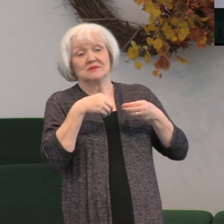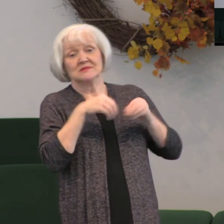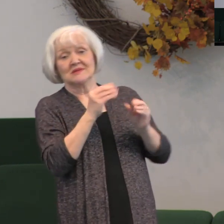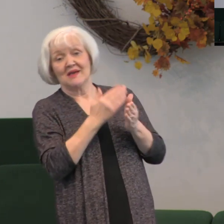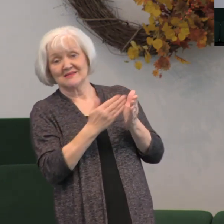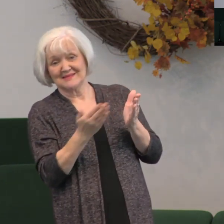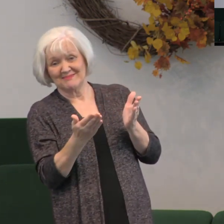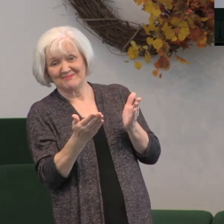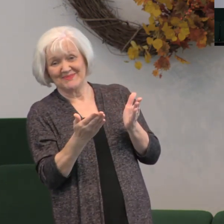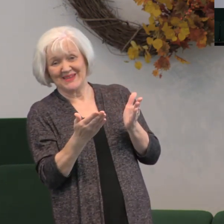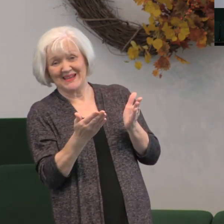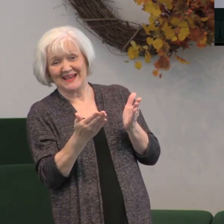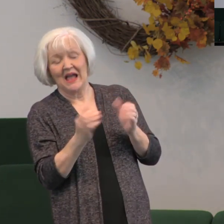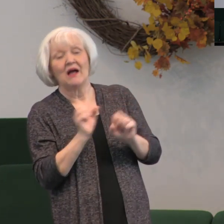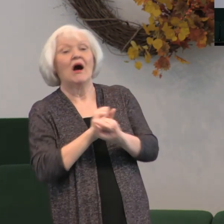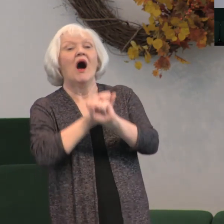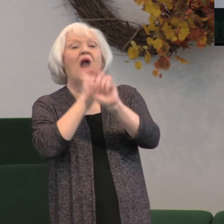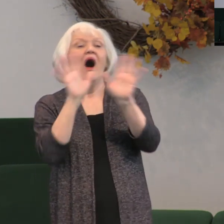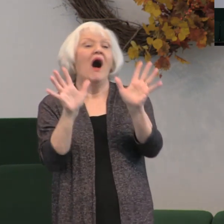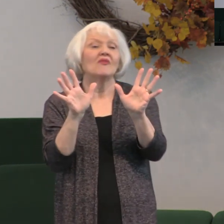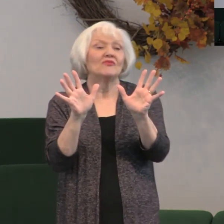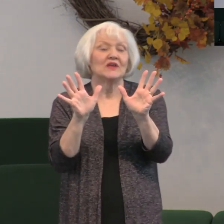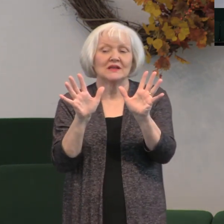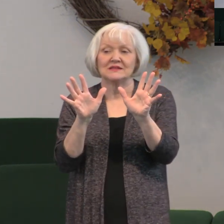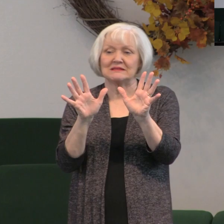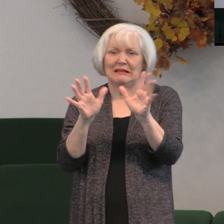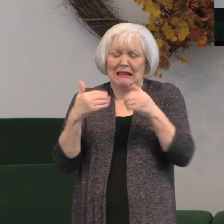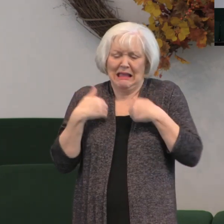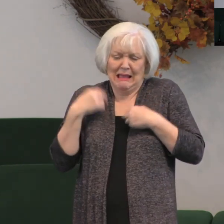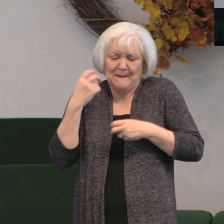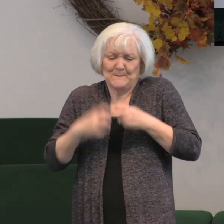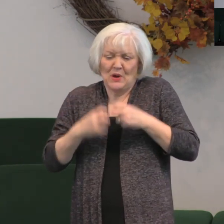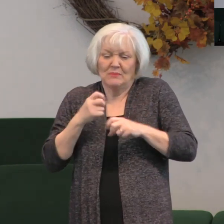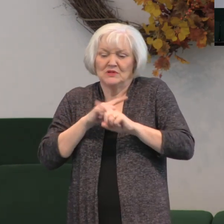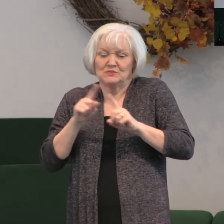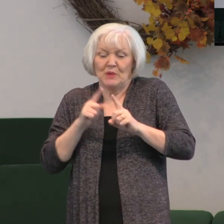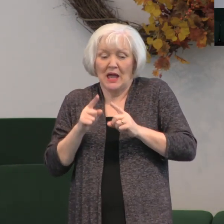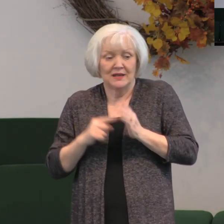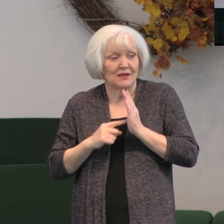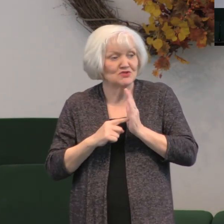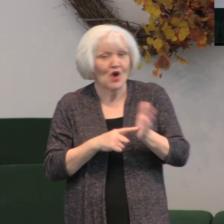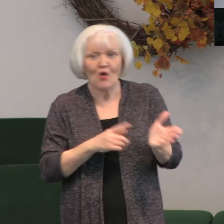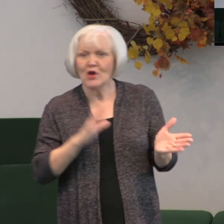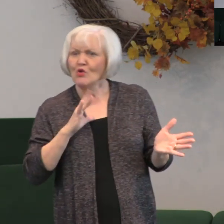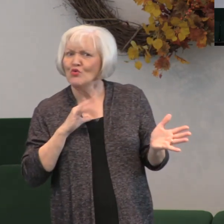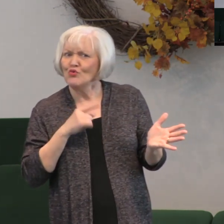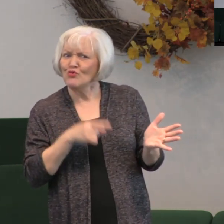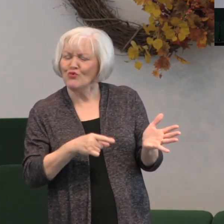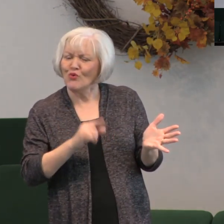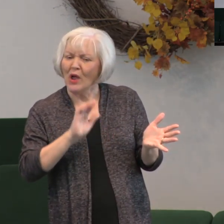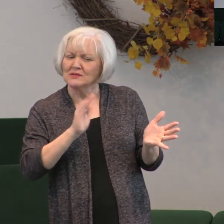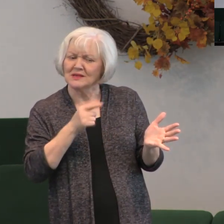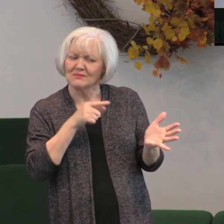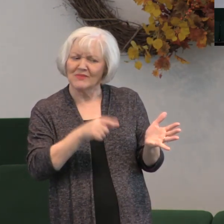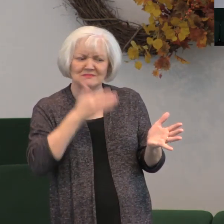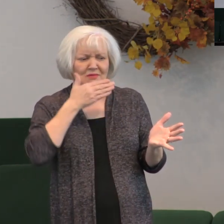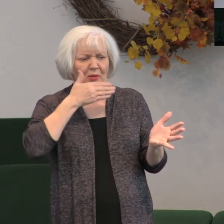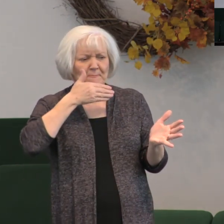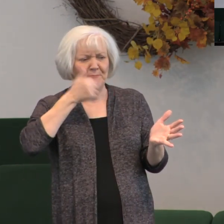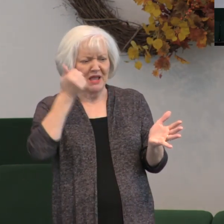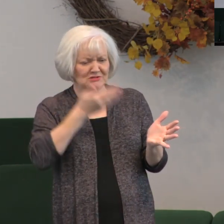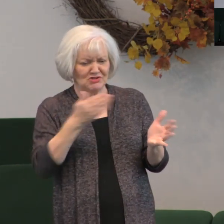that has obviously got problems with it but they're presenting it in such a way that it makes it look like it's the best thing